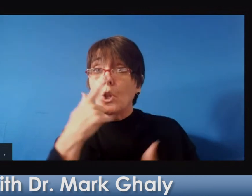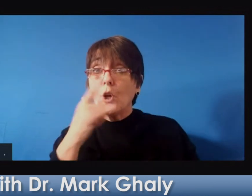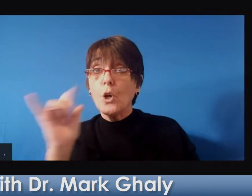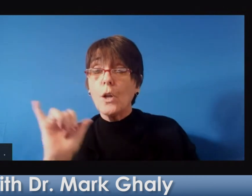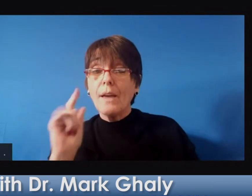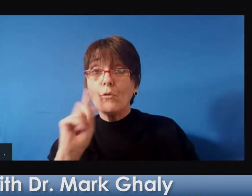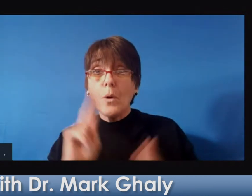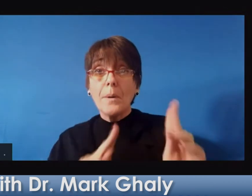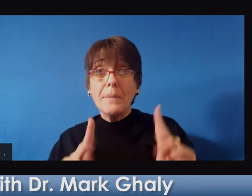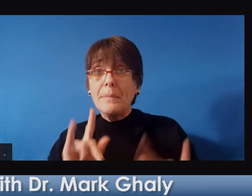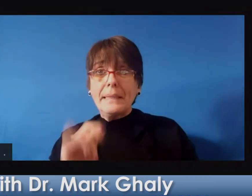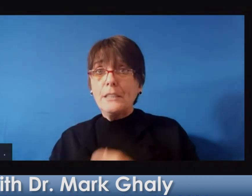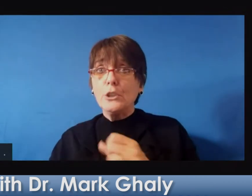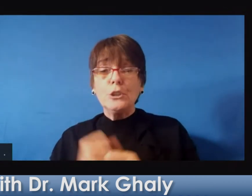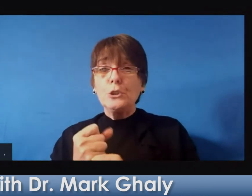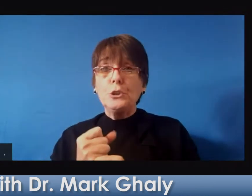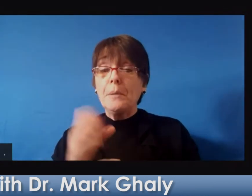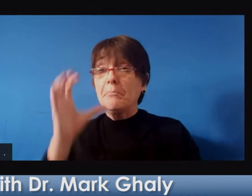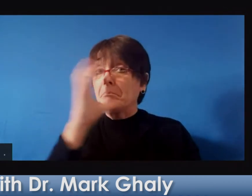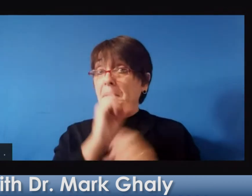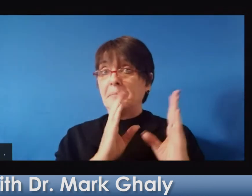year? Yeah,